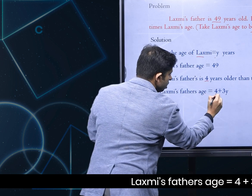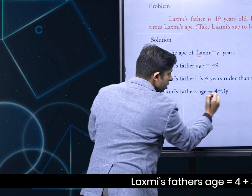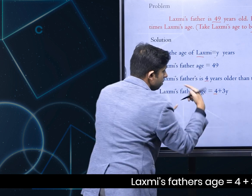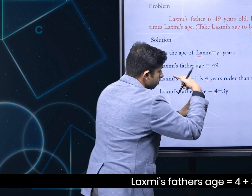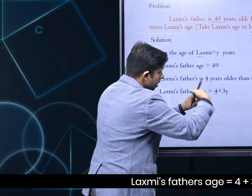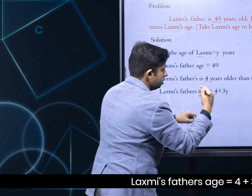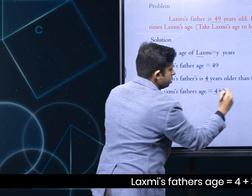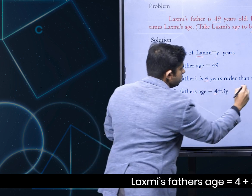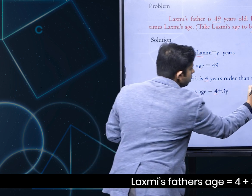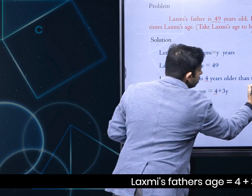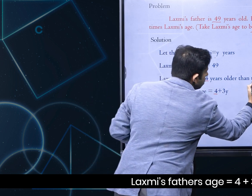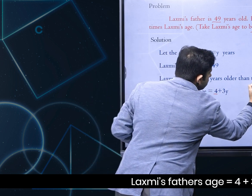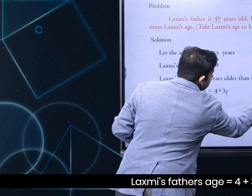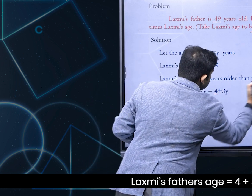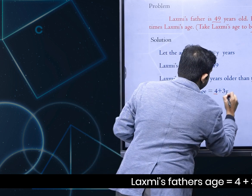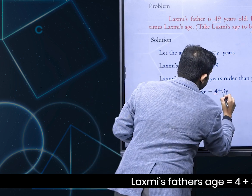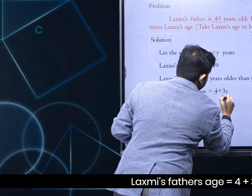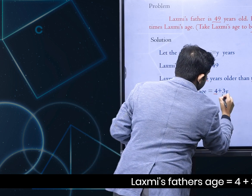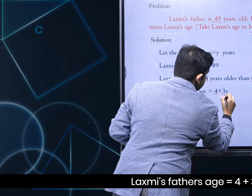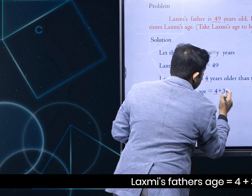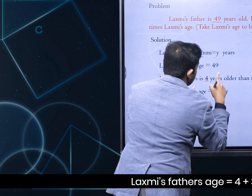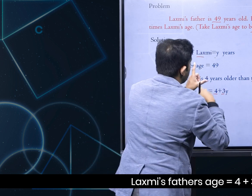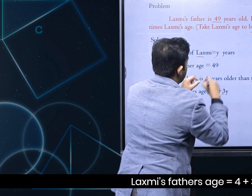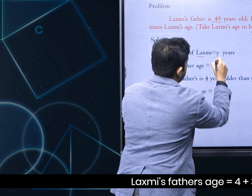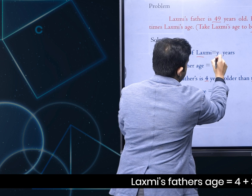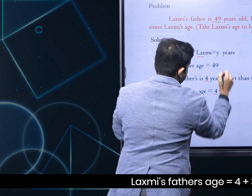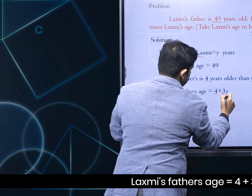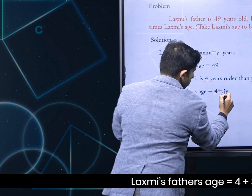Lakshmi's father's age is equal to 4 plus 3y.